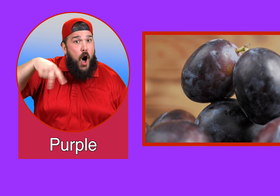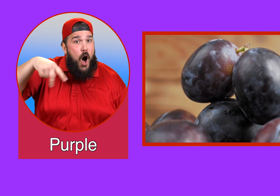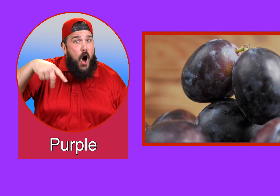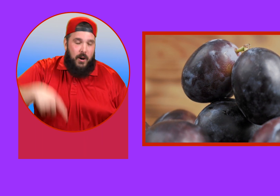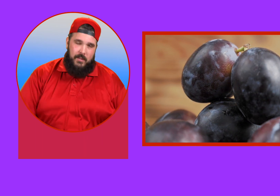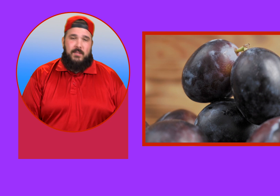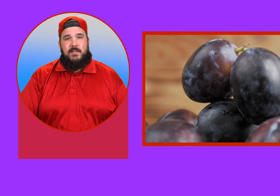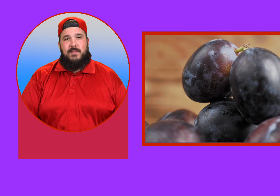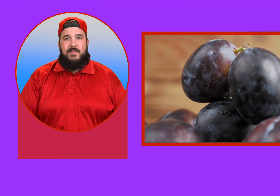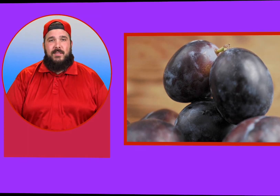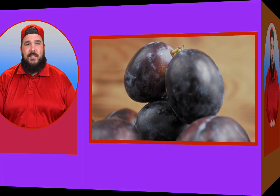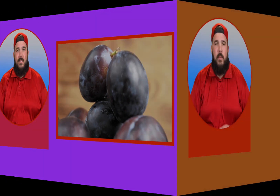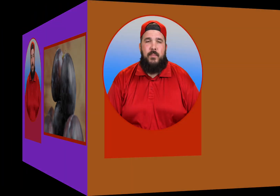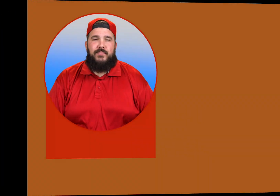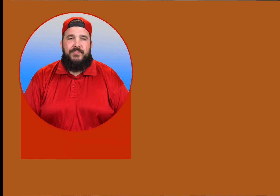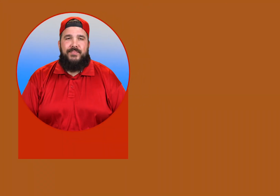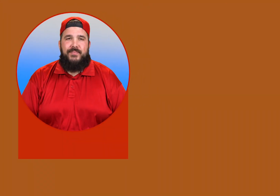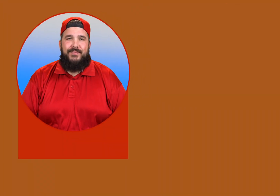Purple.